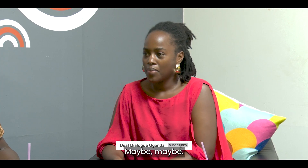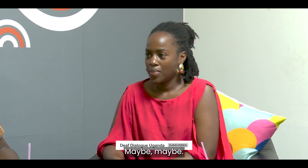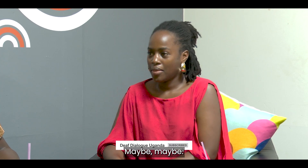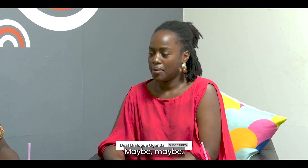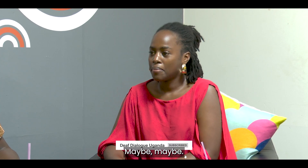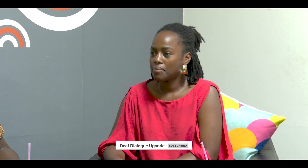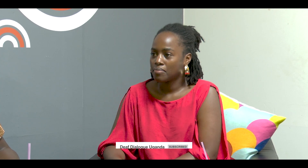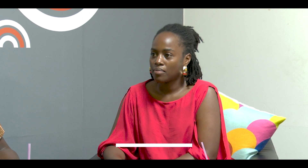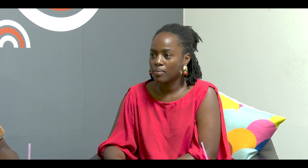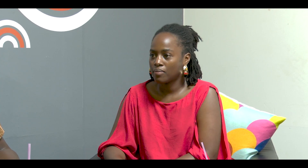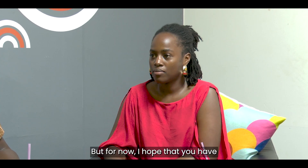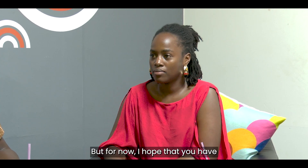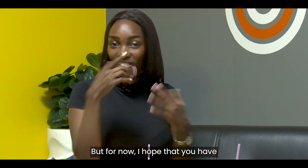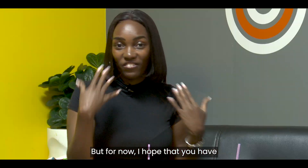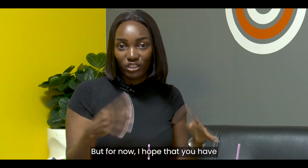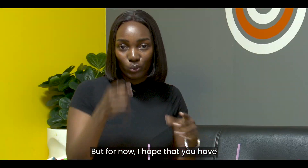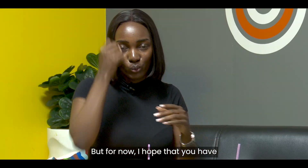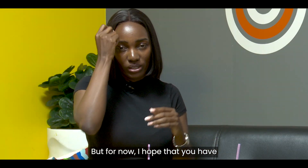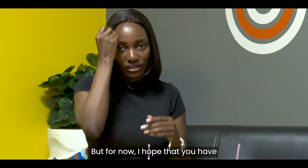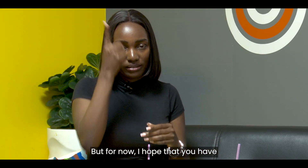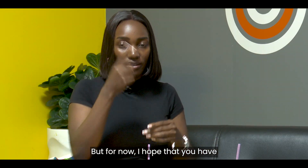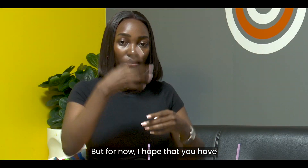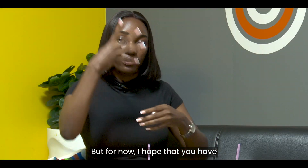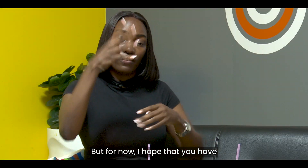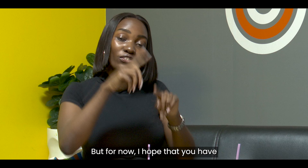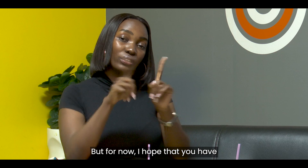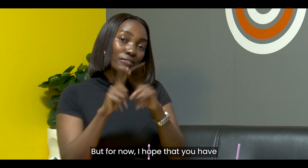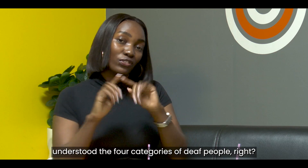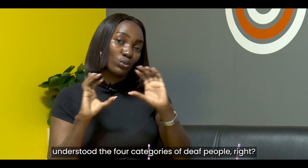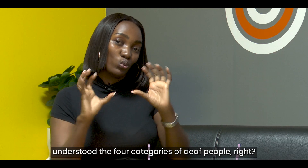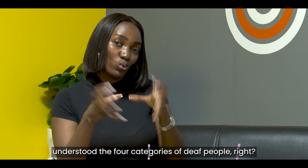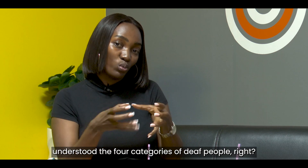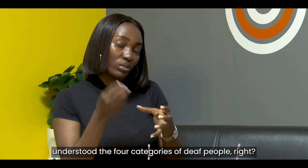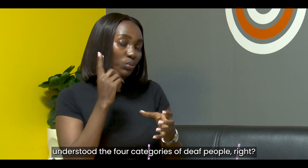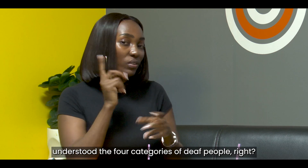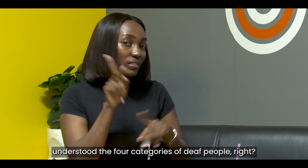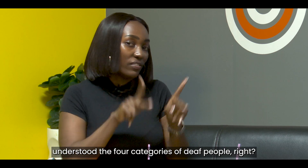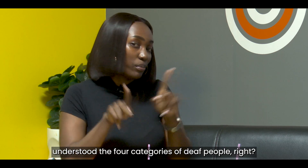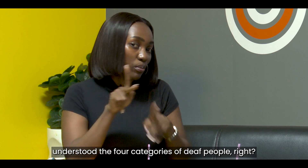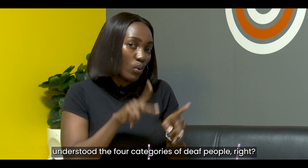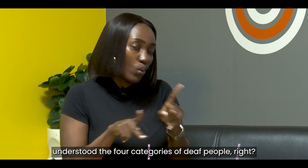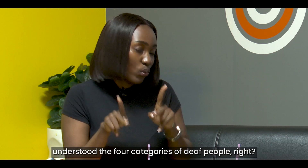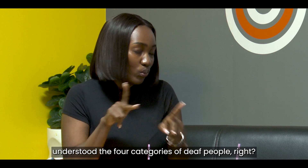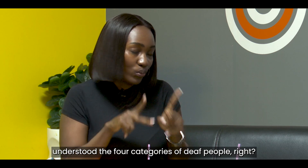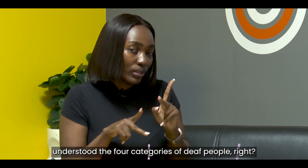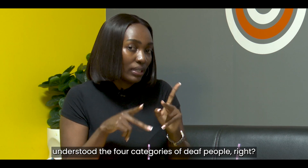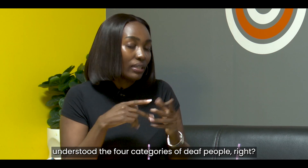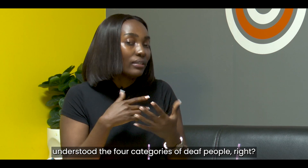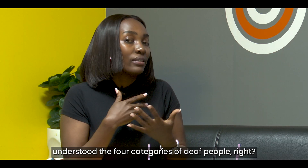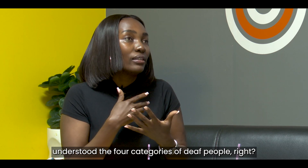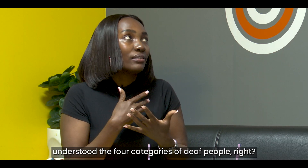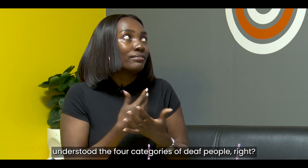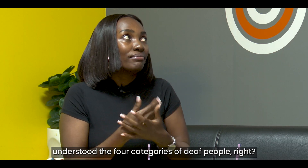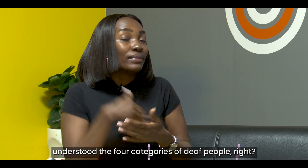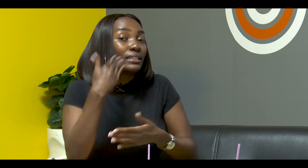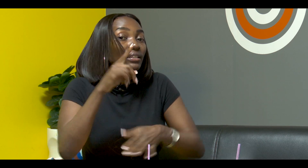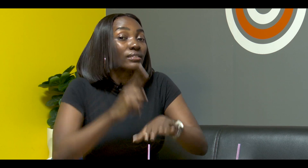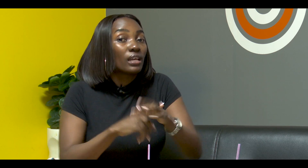Maybe. But for now, I hope that you have understood the 4 categories of deaf people, right?